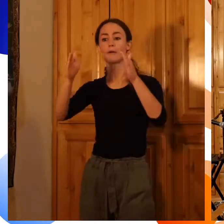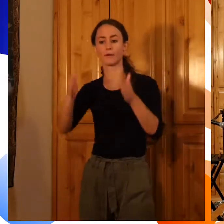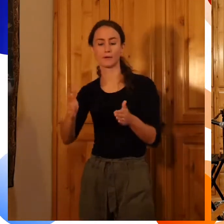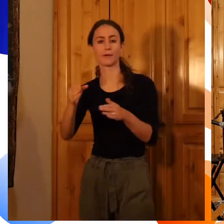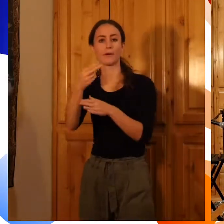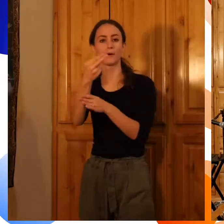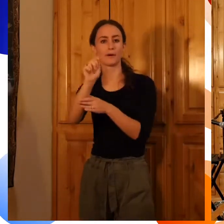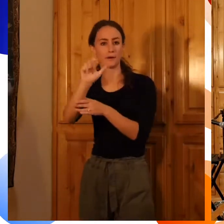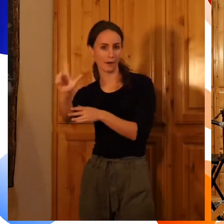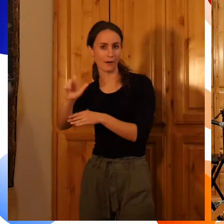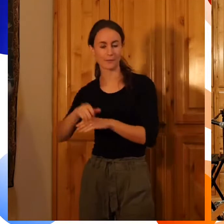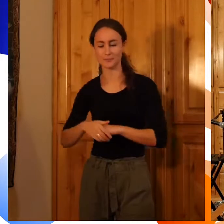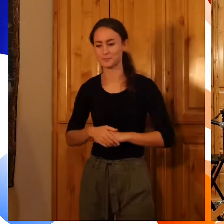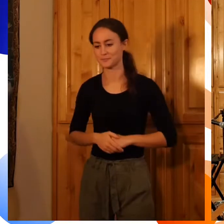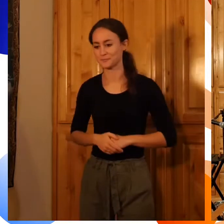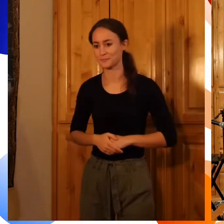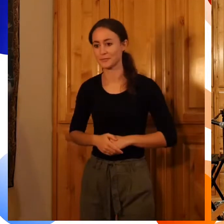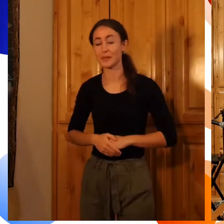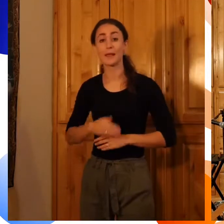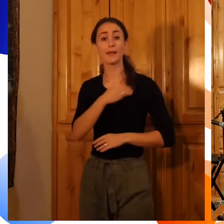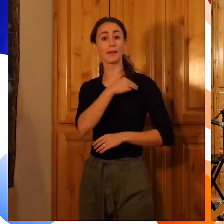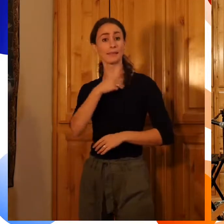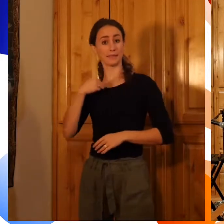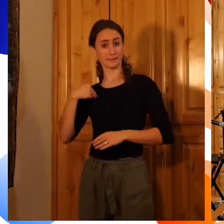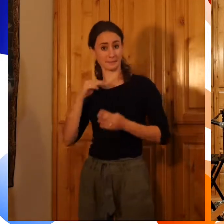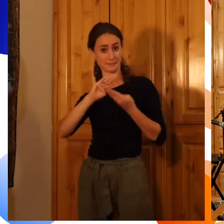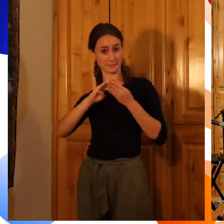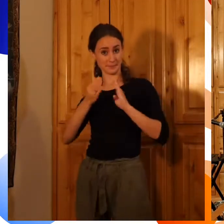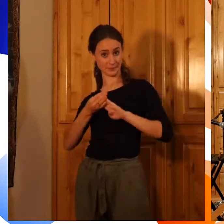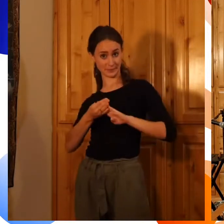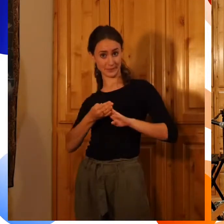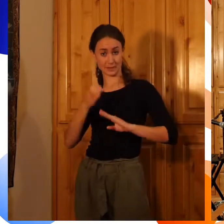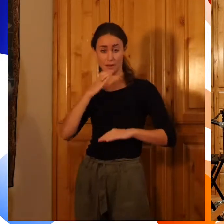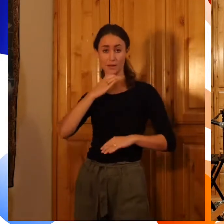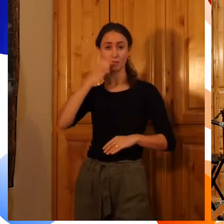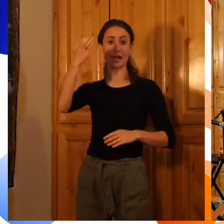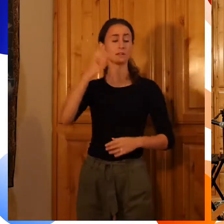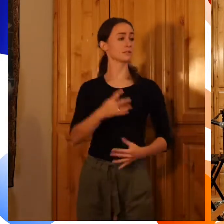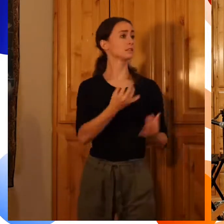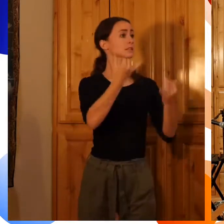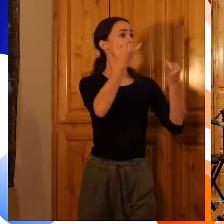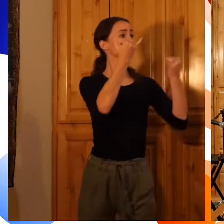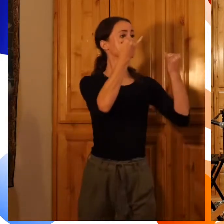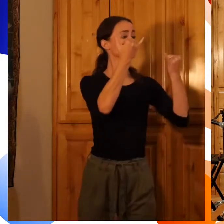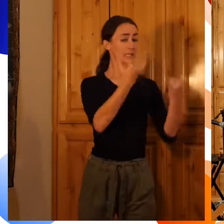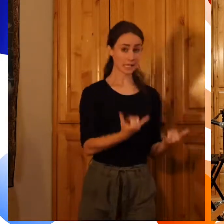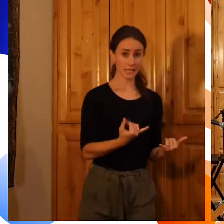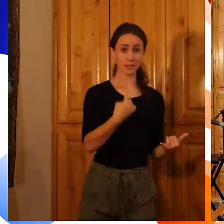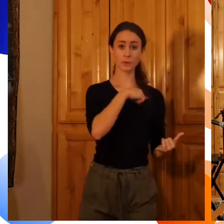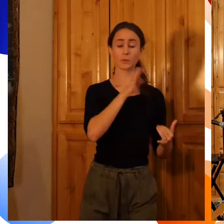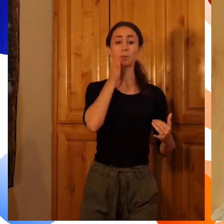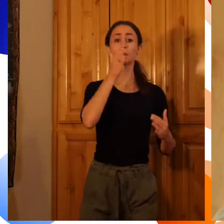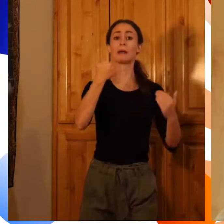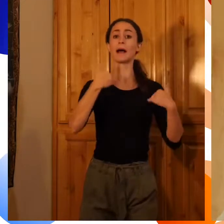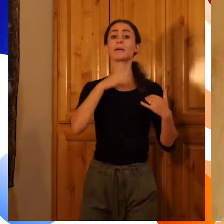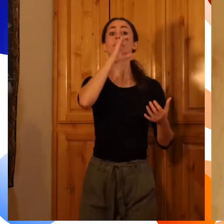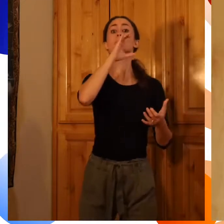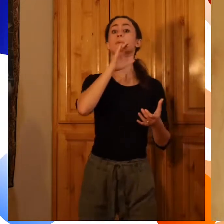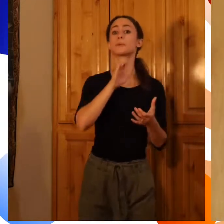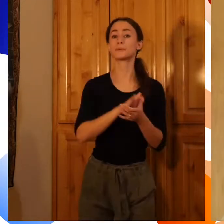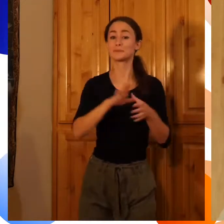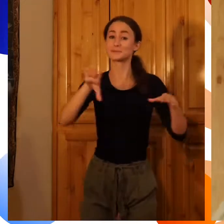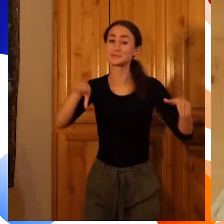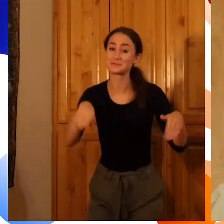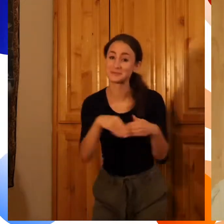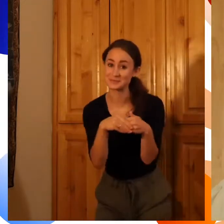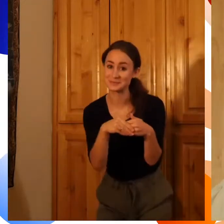"Today, the Lord Toboggan will be married to the Lady Priscilla." So Donald pulled his cart to the back